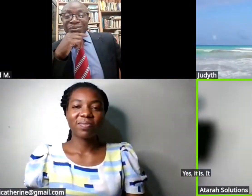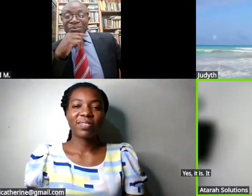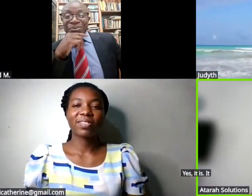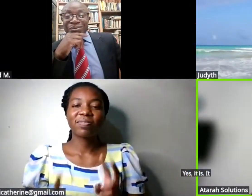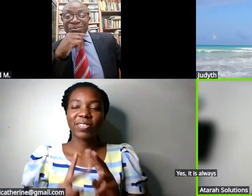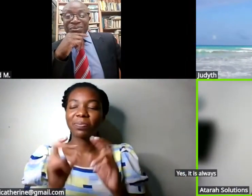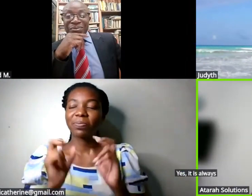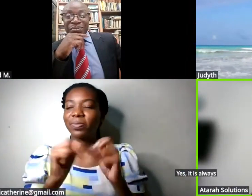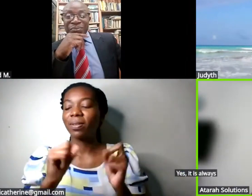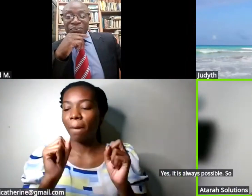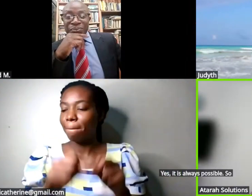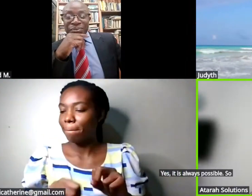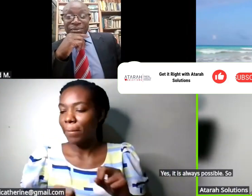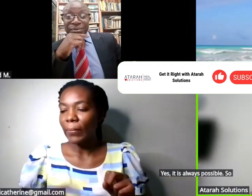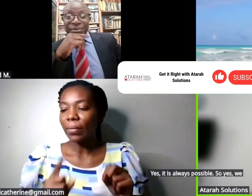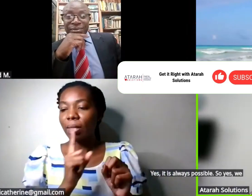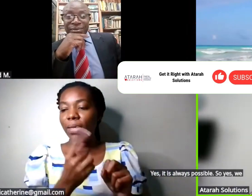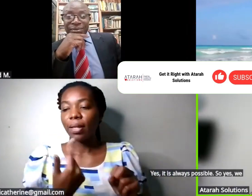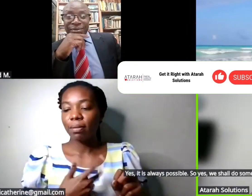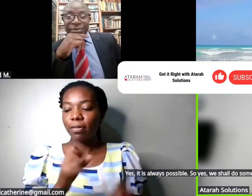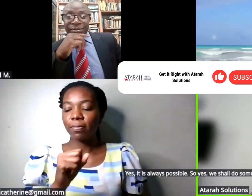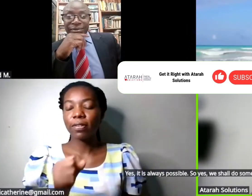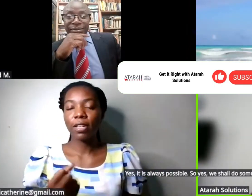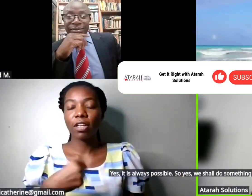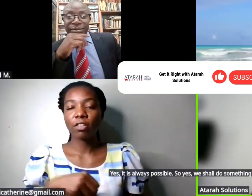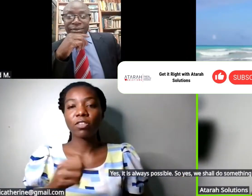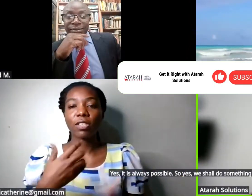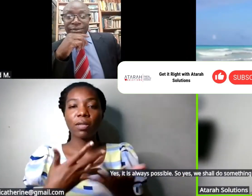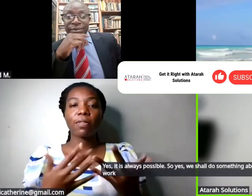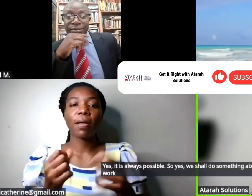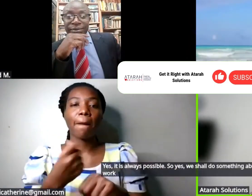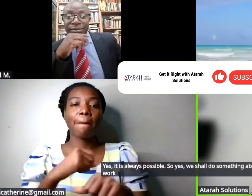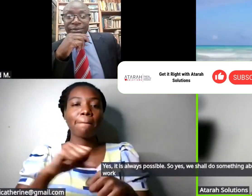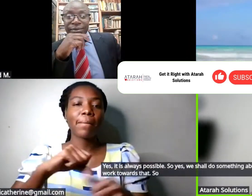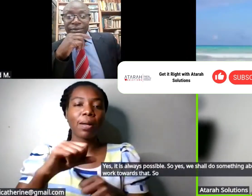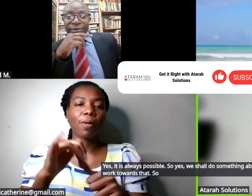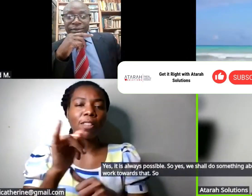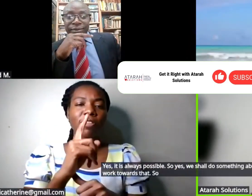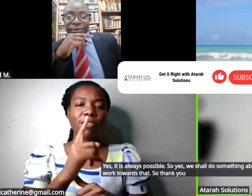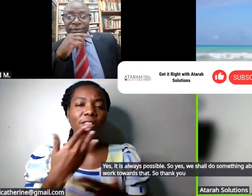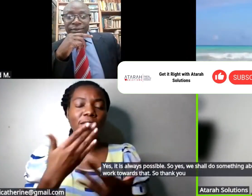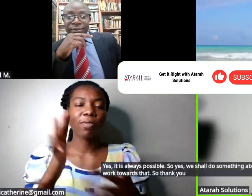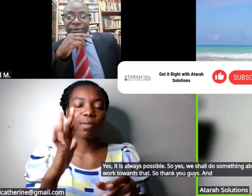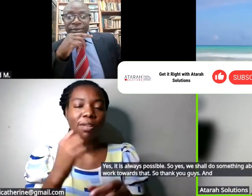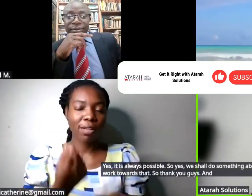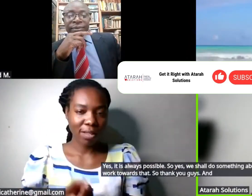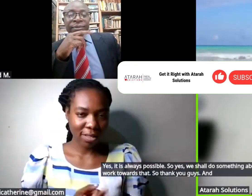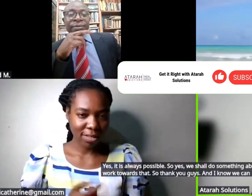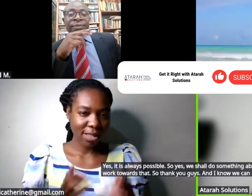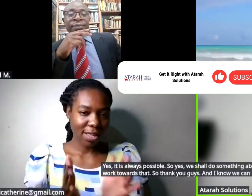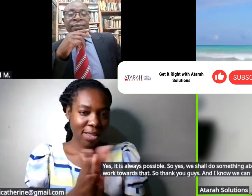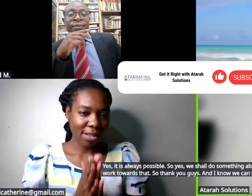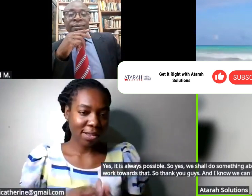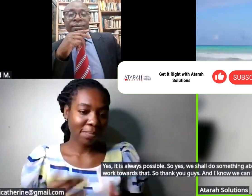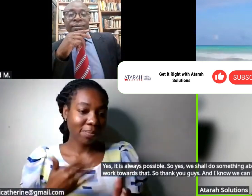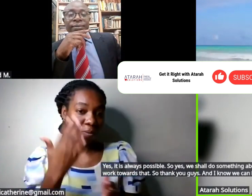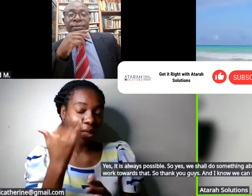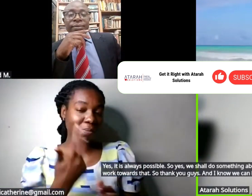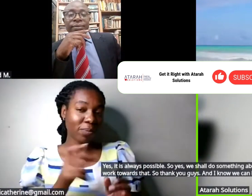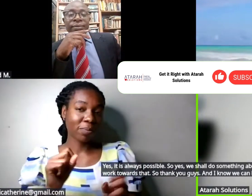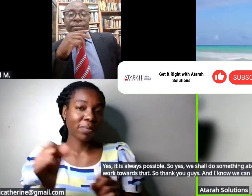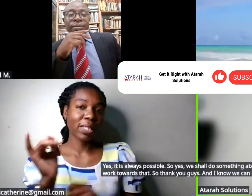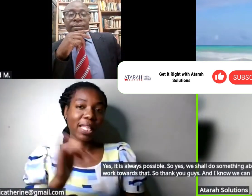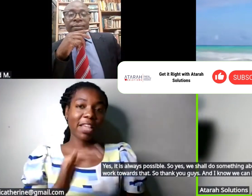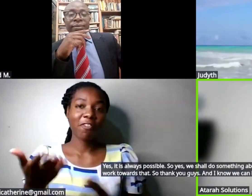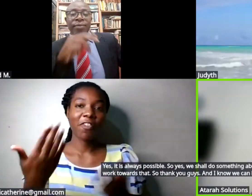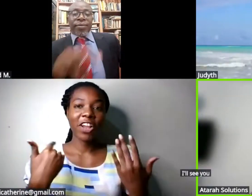So yes, we shall do something about that. We'll work towards that. So thank you guys. And I know we can be here forever. Asanteni sana. See you